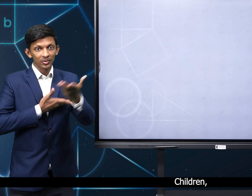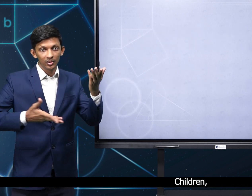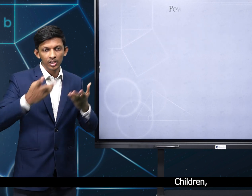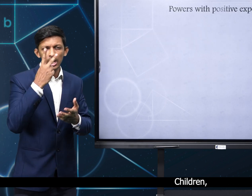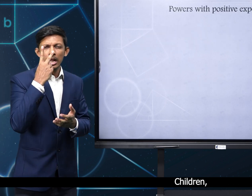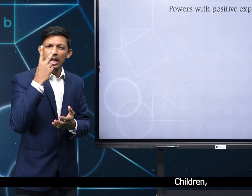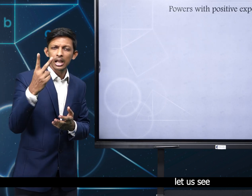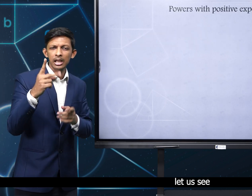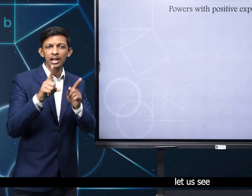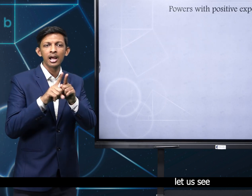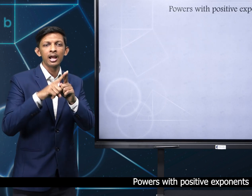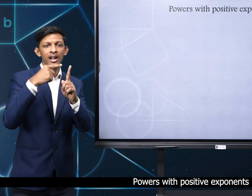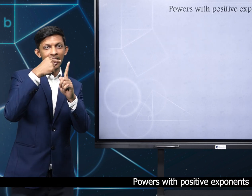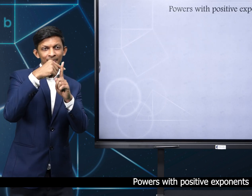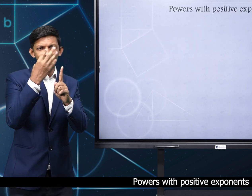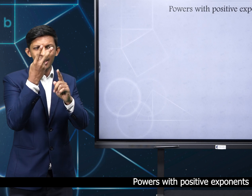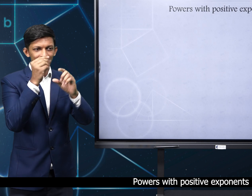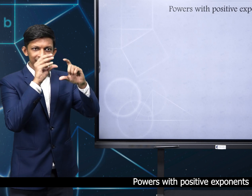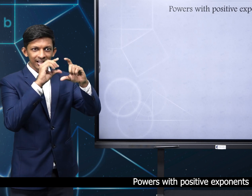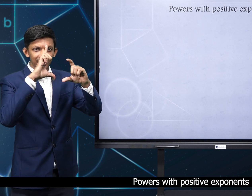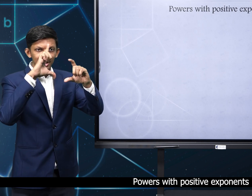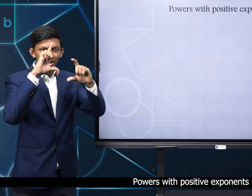Children, let us see powers with positive exponents.